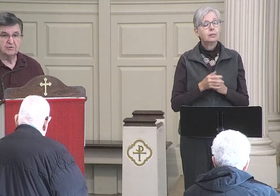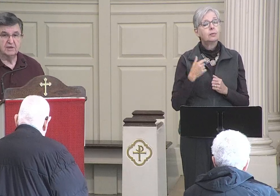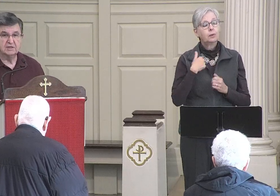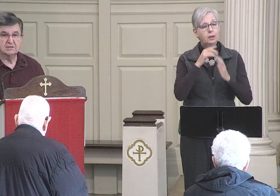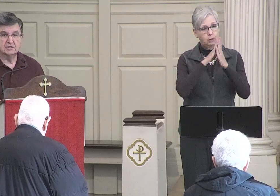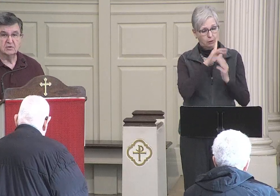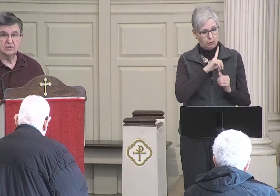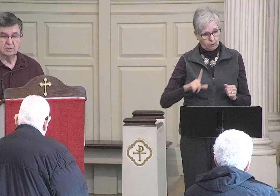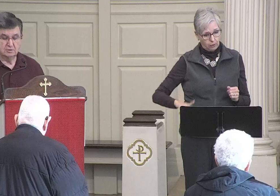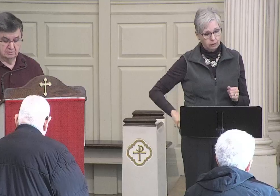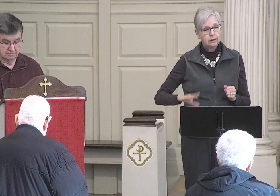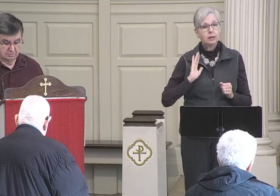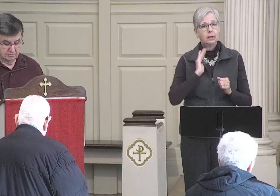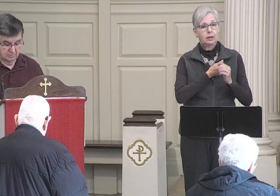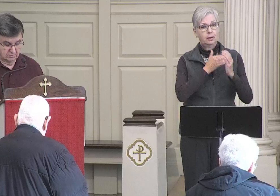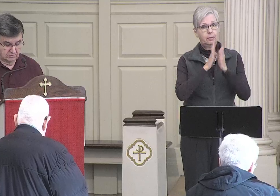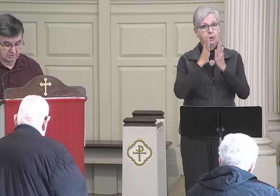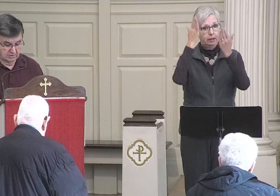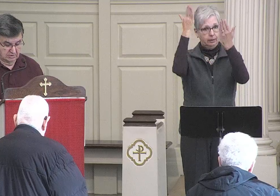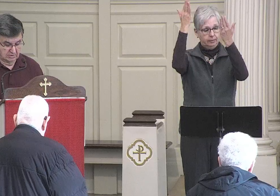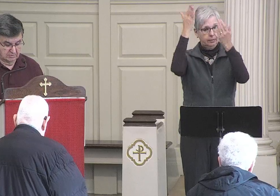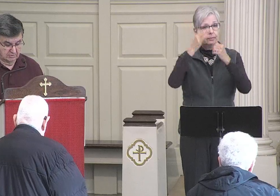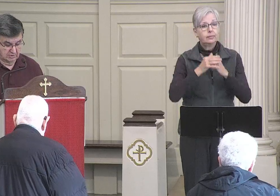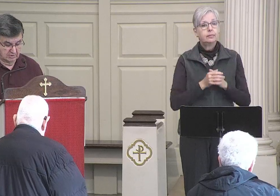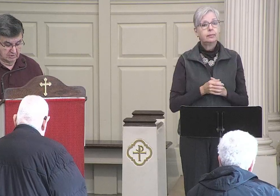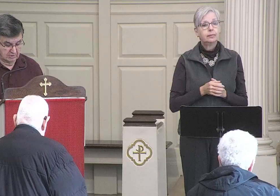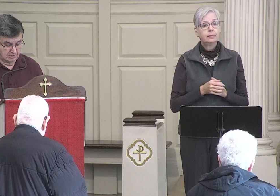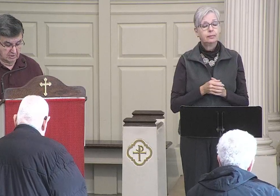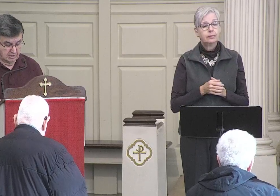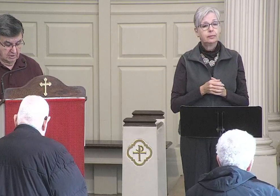We pray to the Lord.